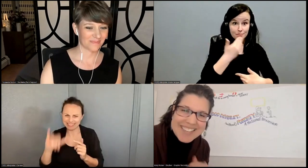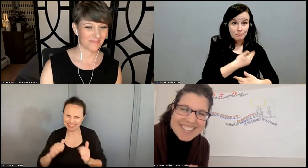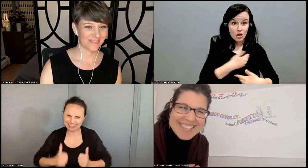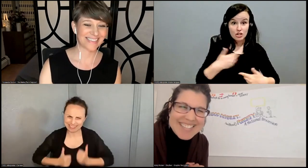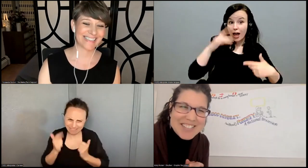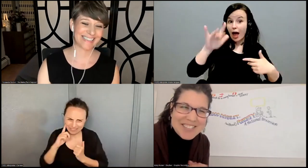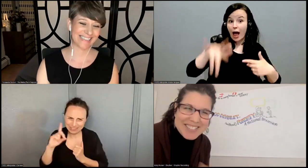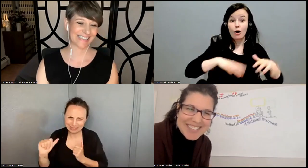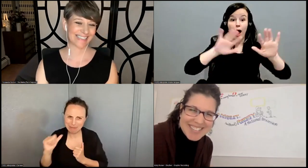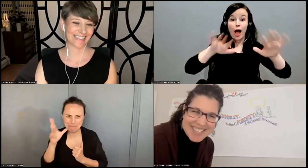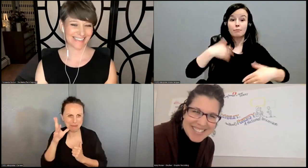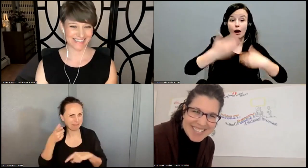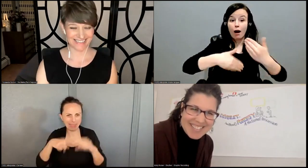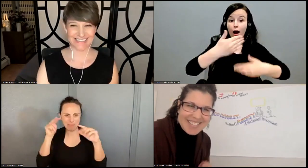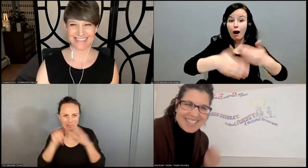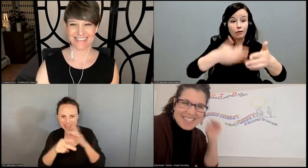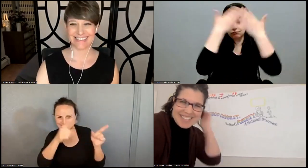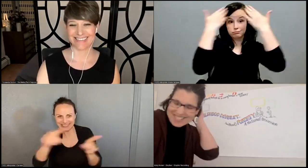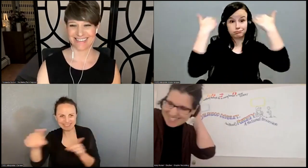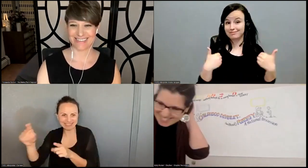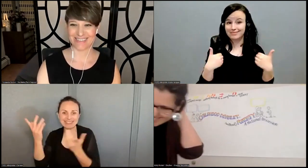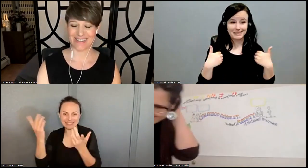mom? Chew.